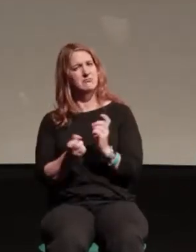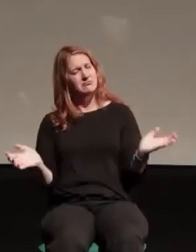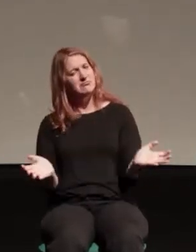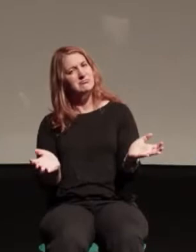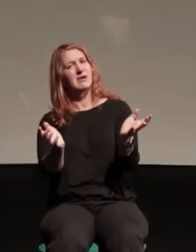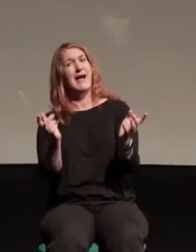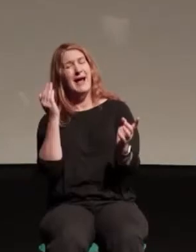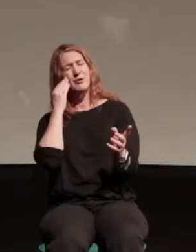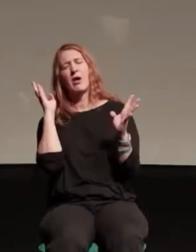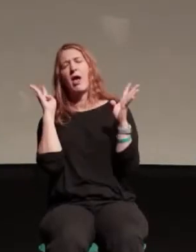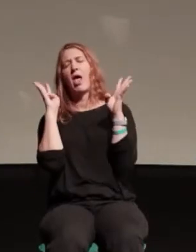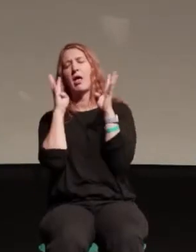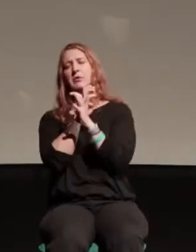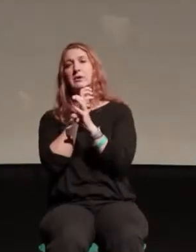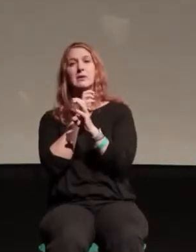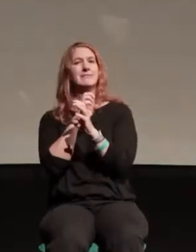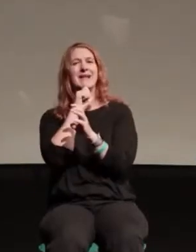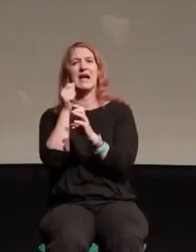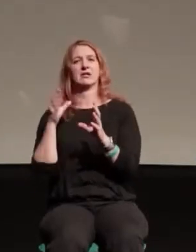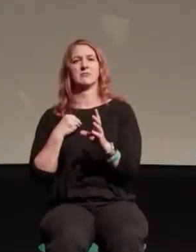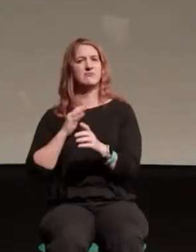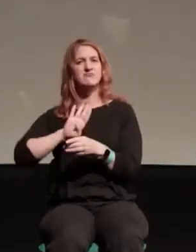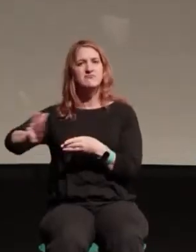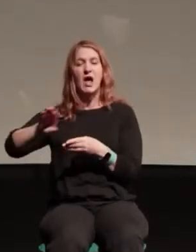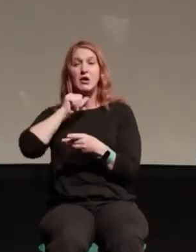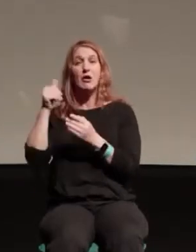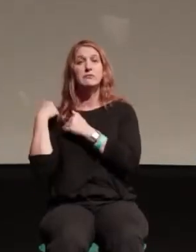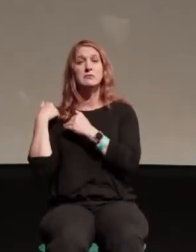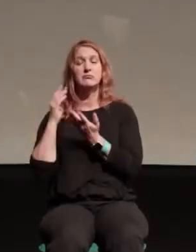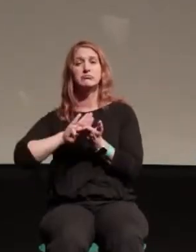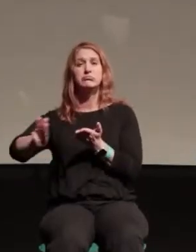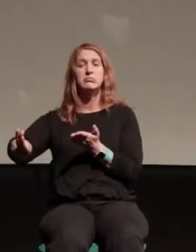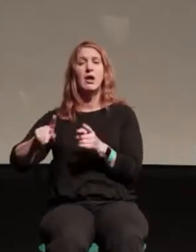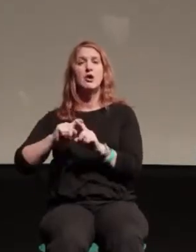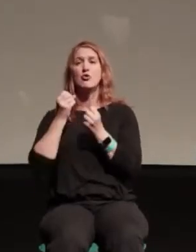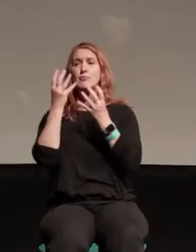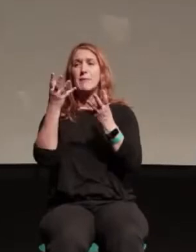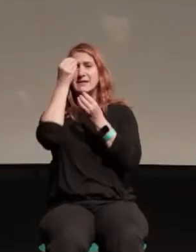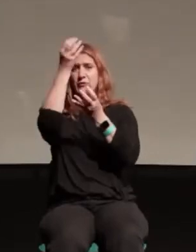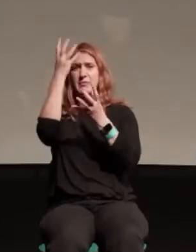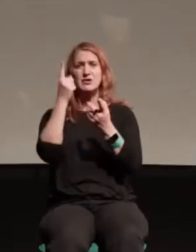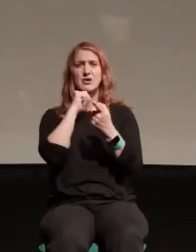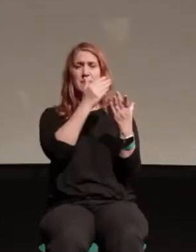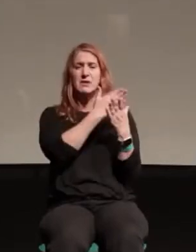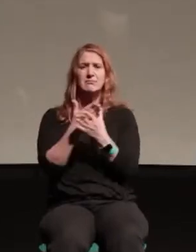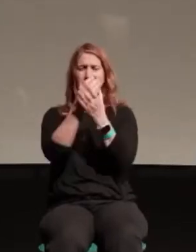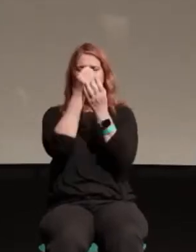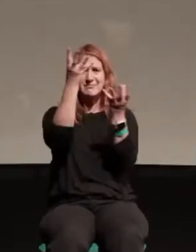It's complicated, it is no longer acceptable, and it's actually irresponsible. There's too much information that's just not being shared.